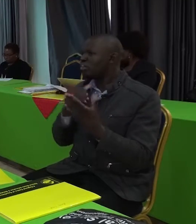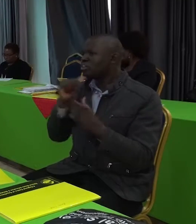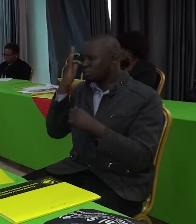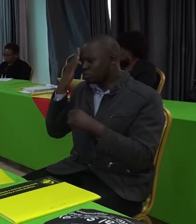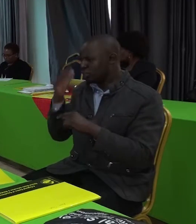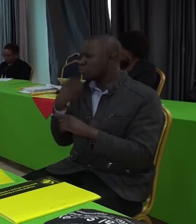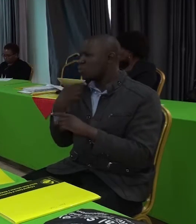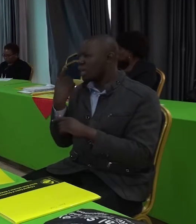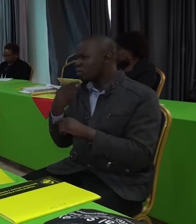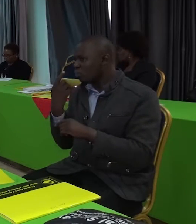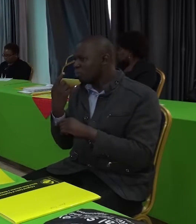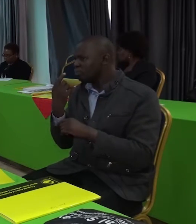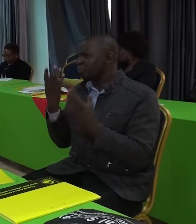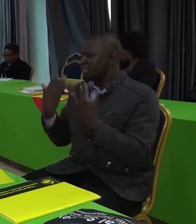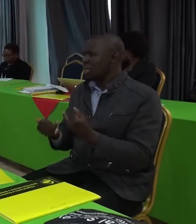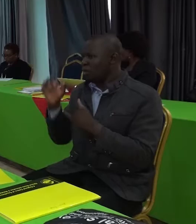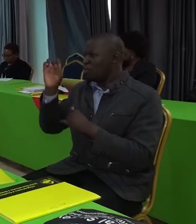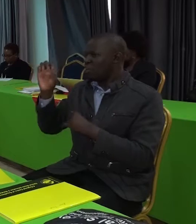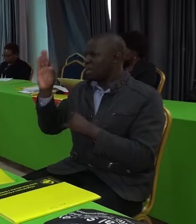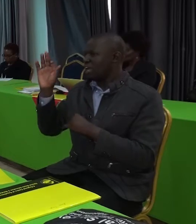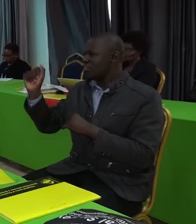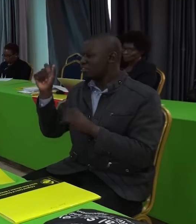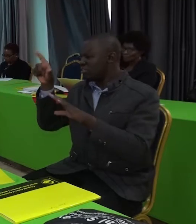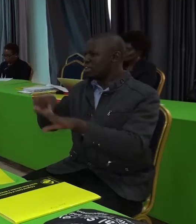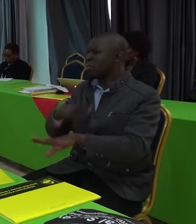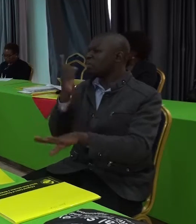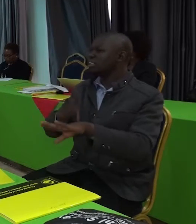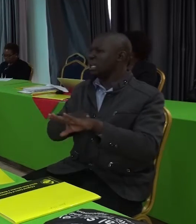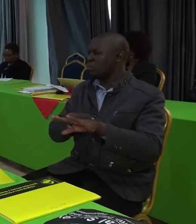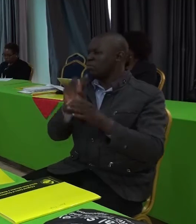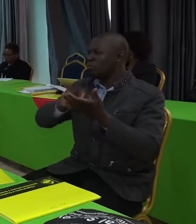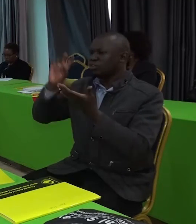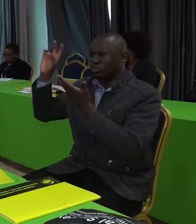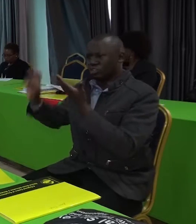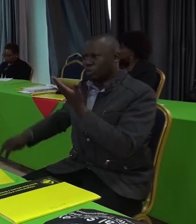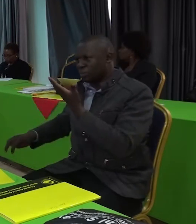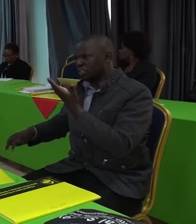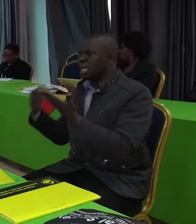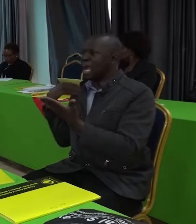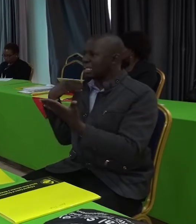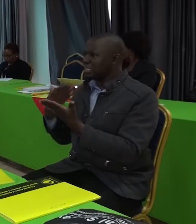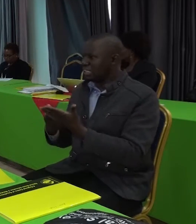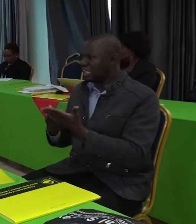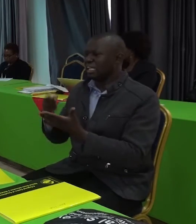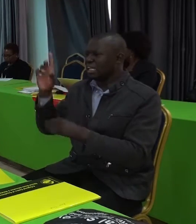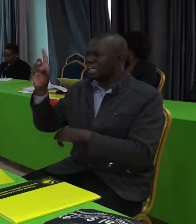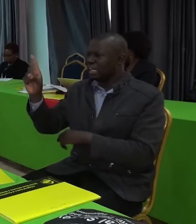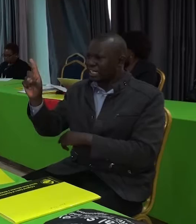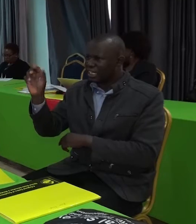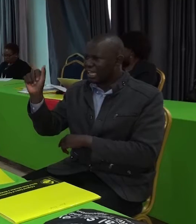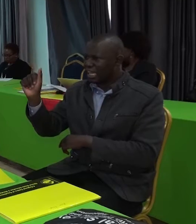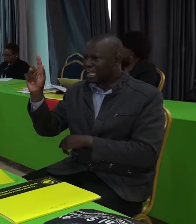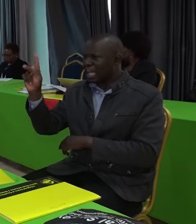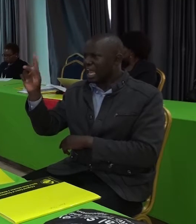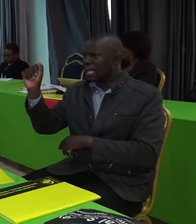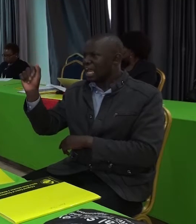we drove effort for quite a long time until Dakar 2000. So quite a